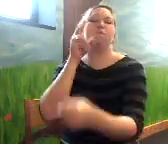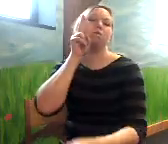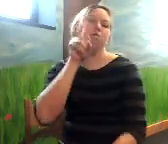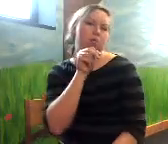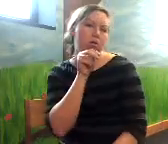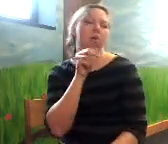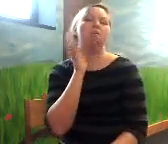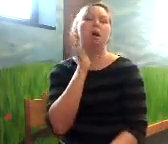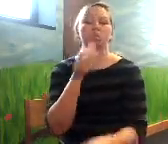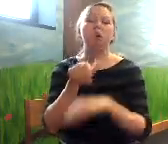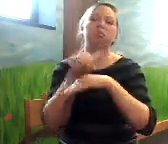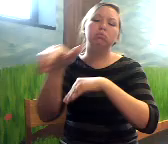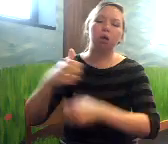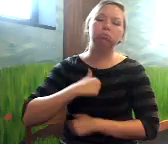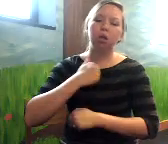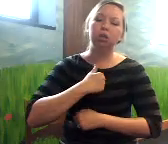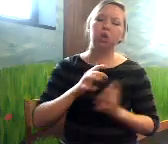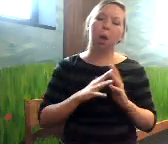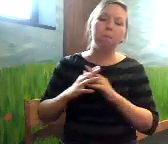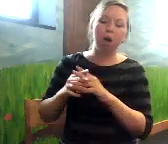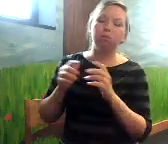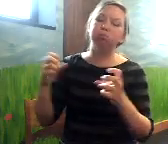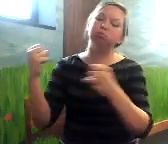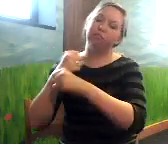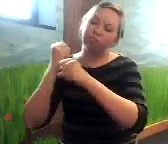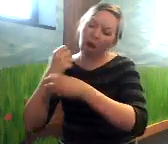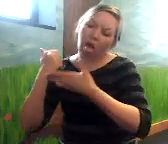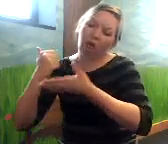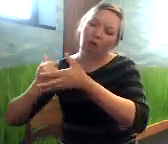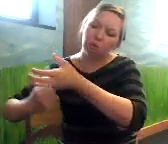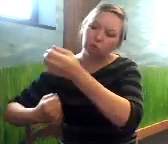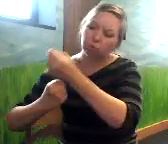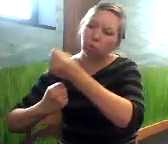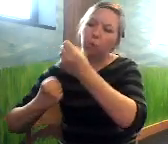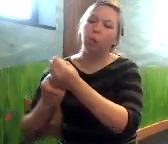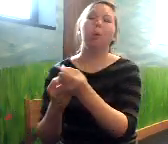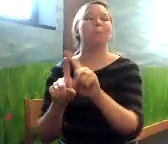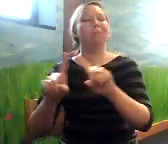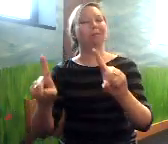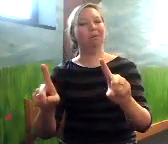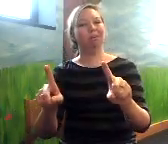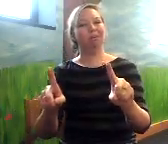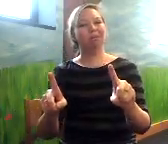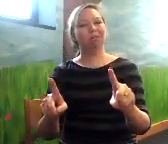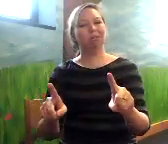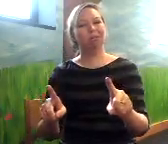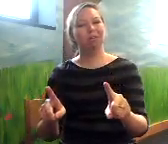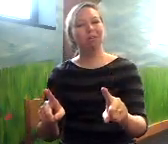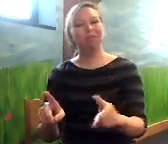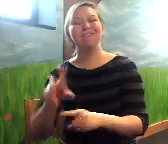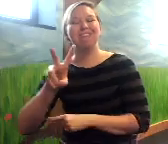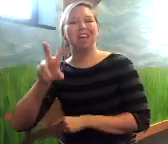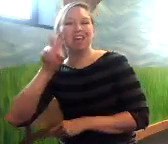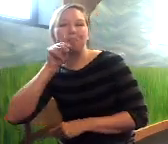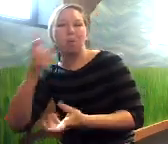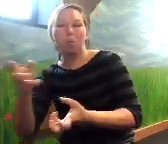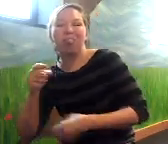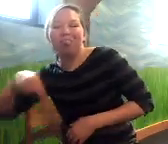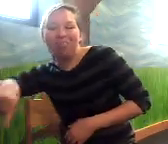Vietnamese citizens. So we're going to recruit more Vietnamese for the military services, and we're going to put the fighting